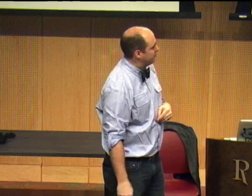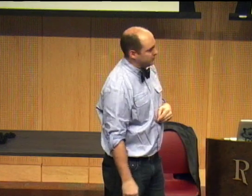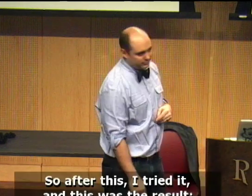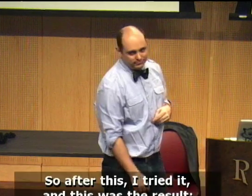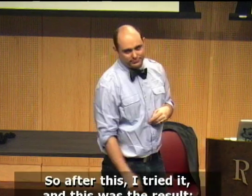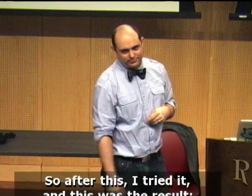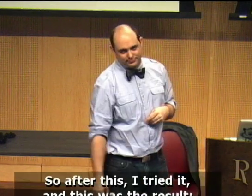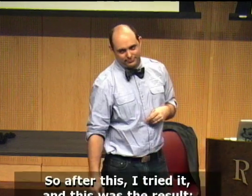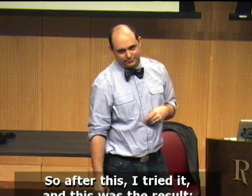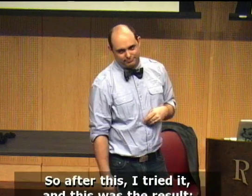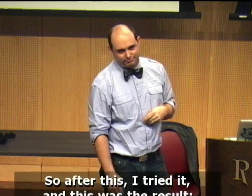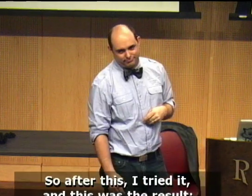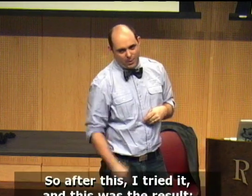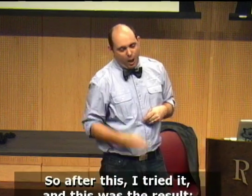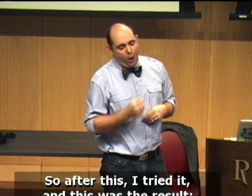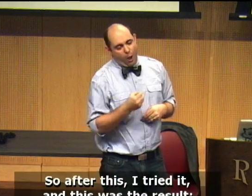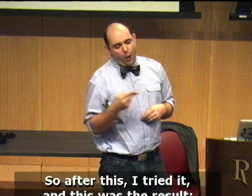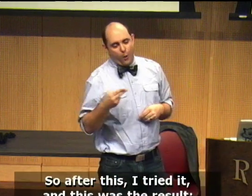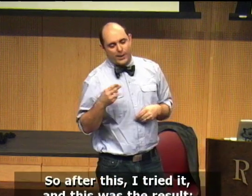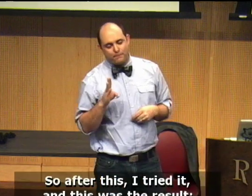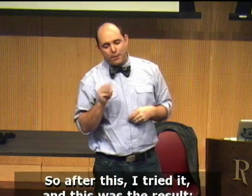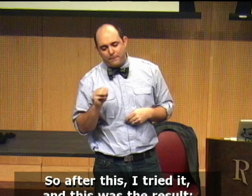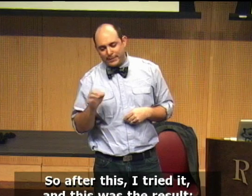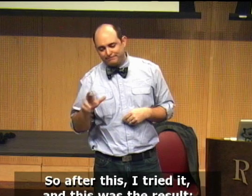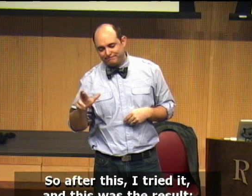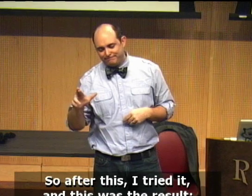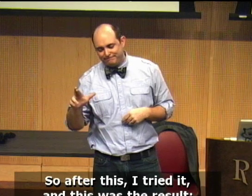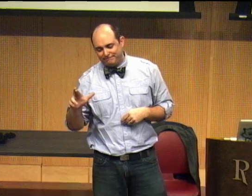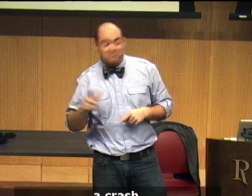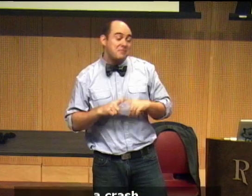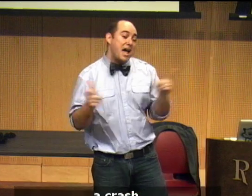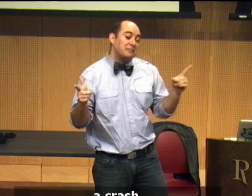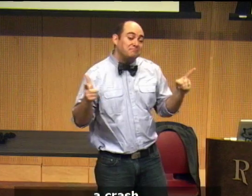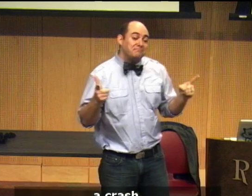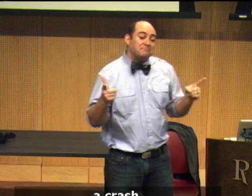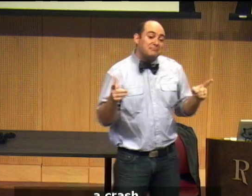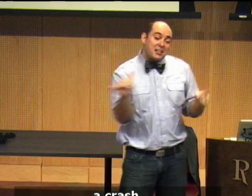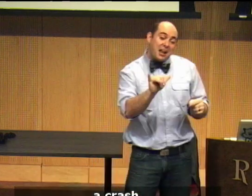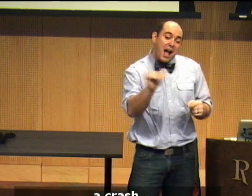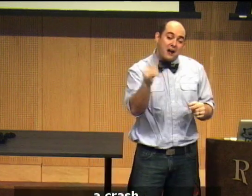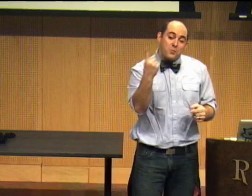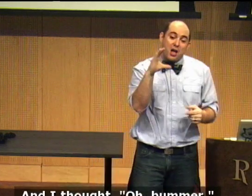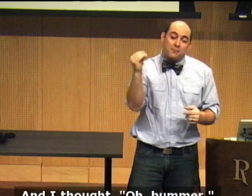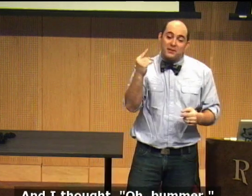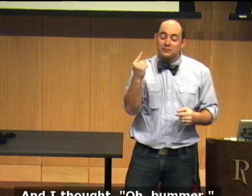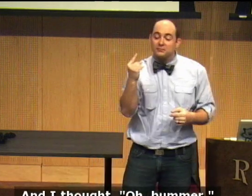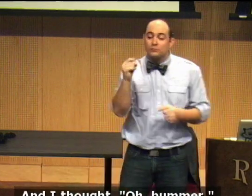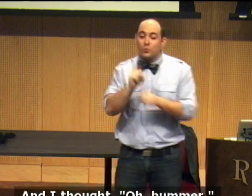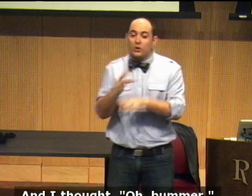So after this, I tried it, and this was the result, a crash. And I thought, oh, bummer.